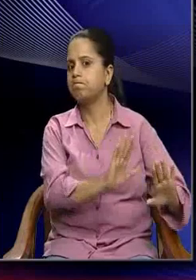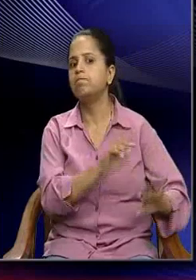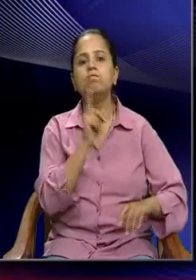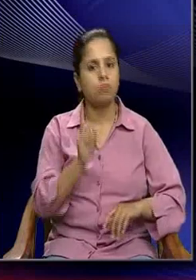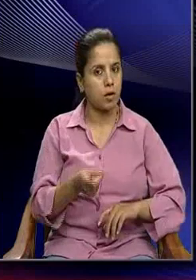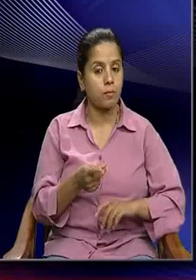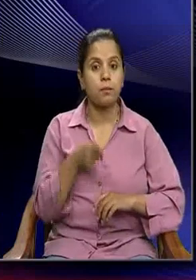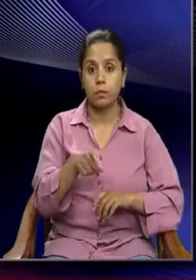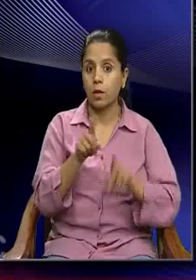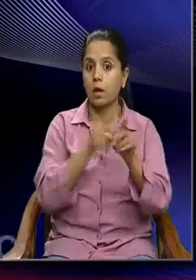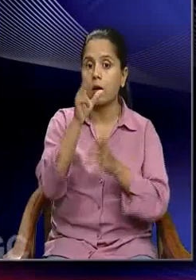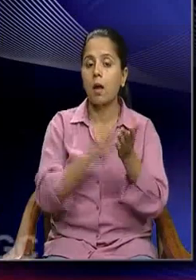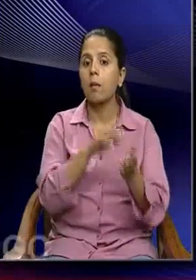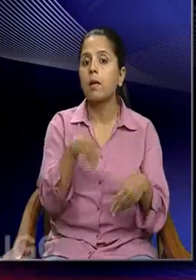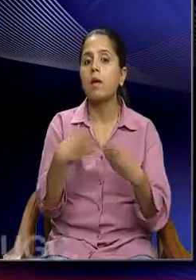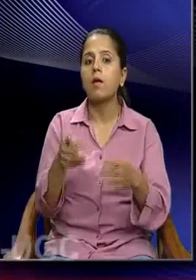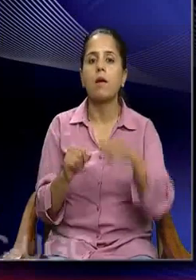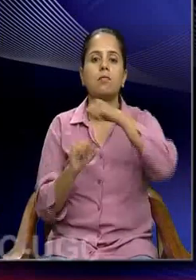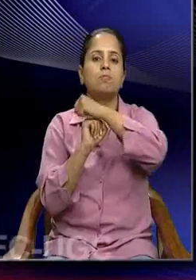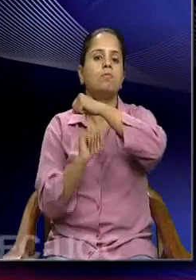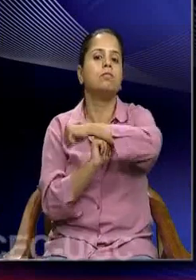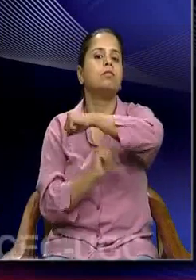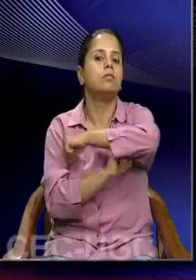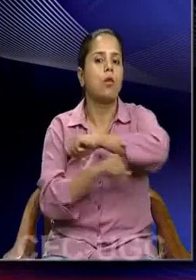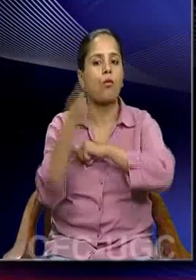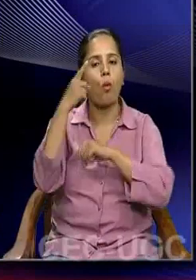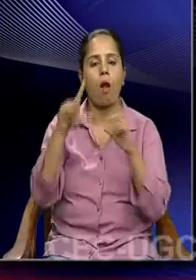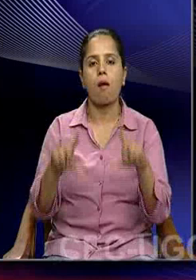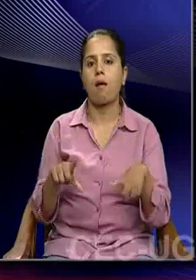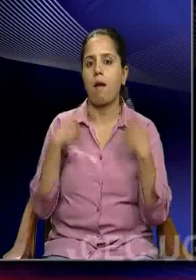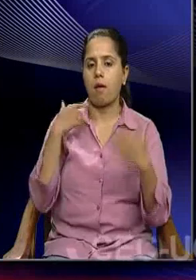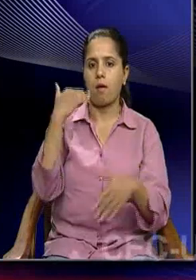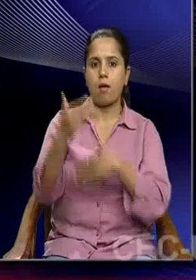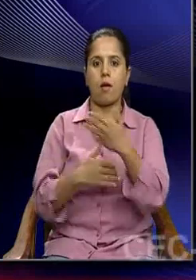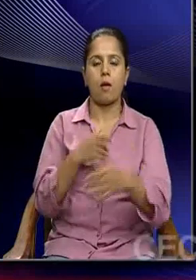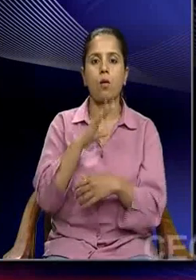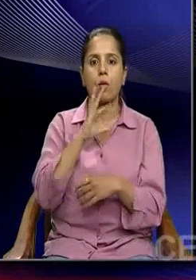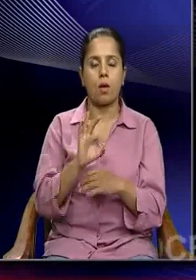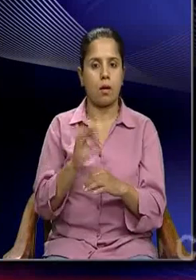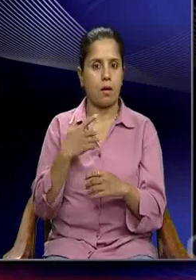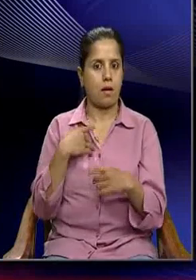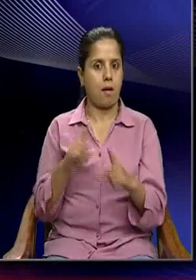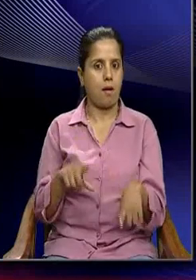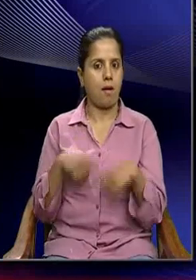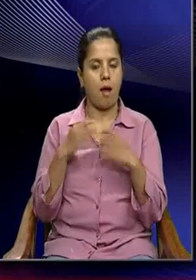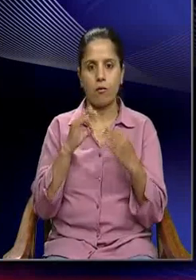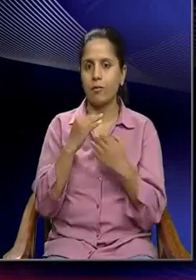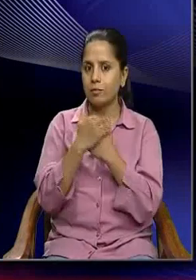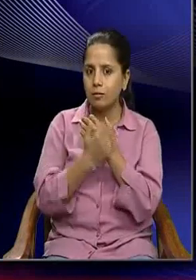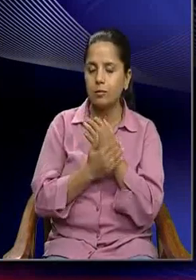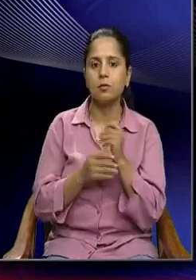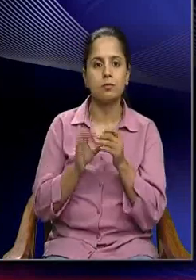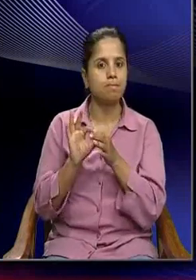Therefore, Yam provides a foundation for living a virtuous and harmonious